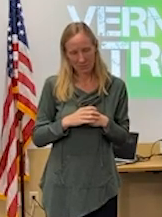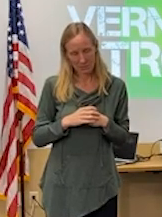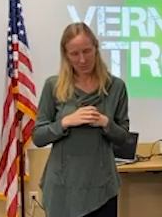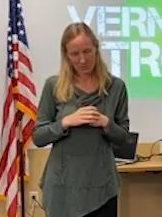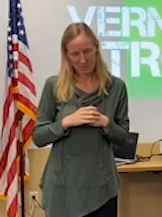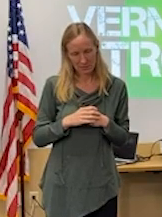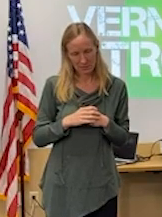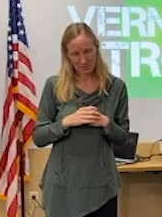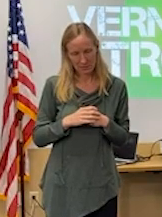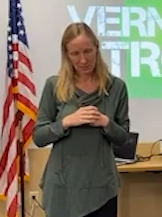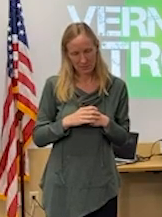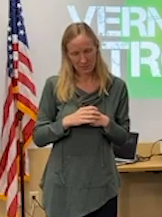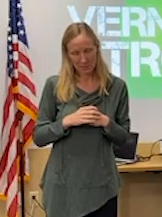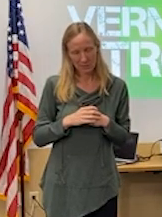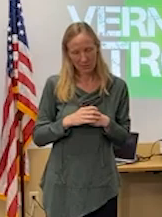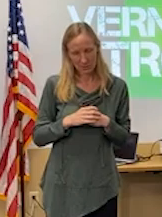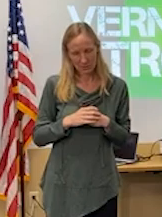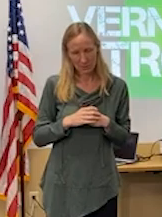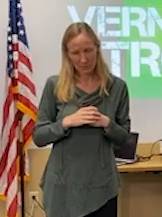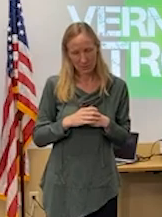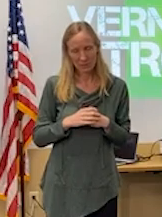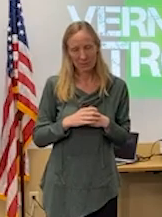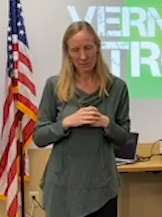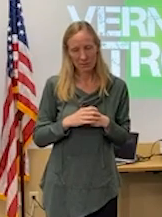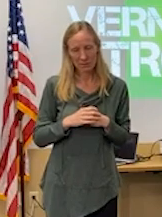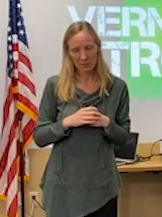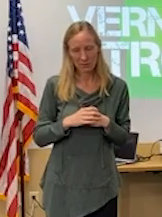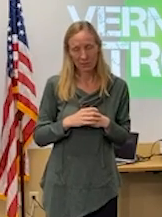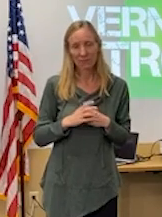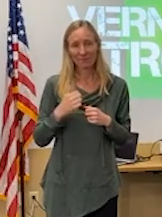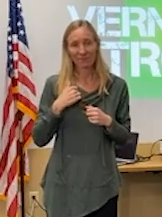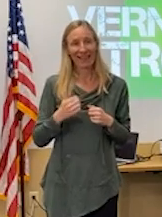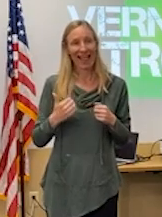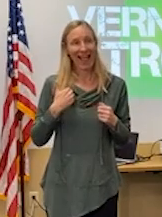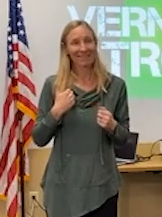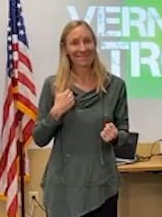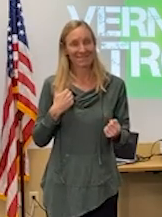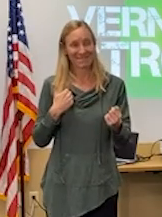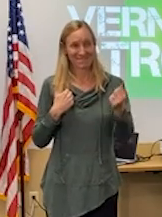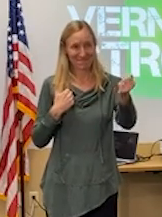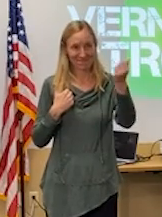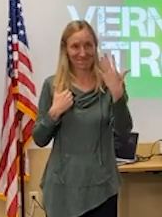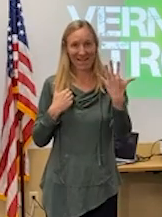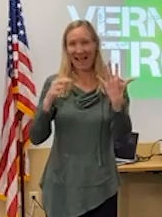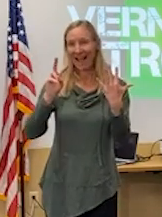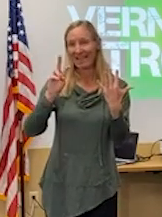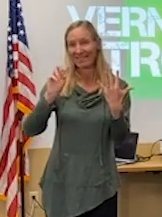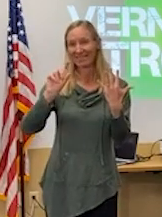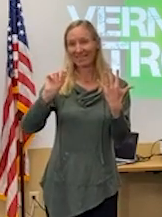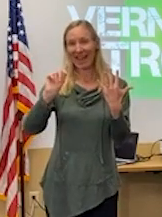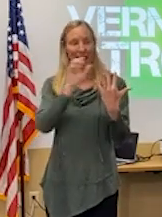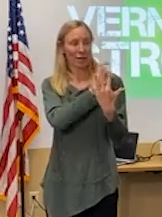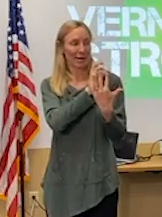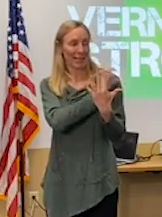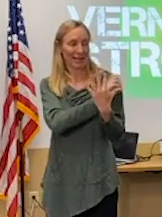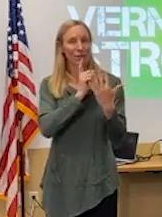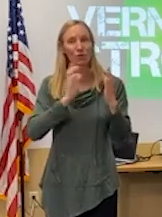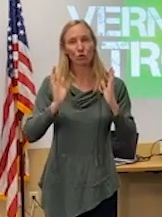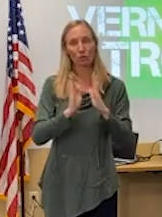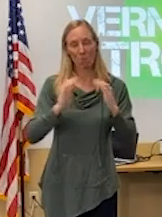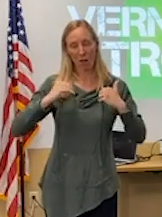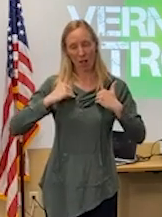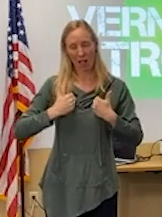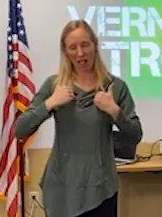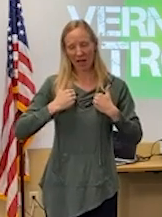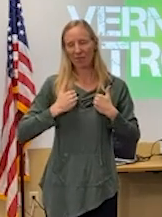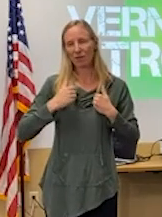animal veterinary clinics have shut down due to retirement, which affects about half of the small animal owners up